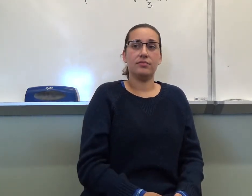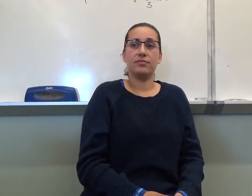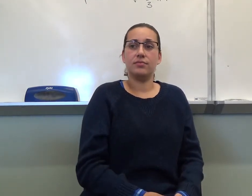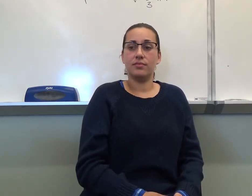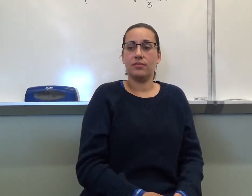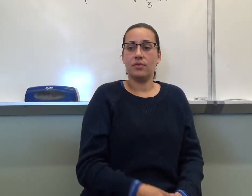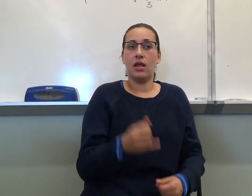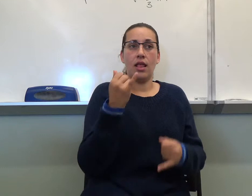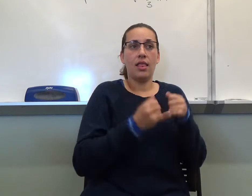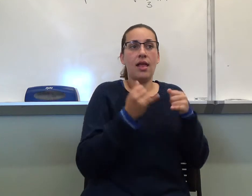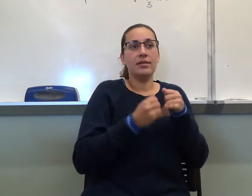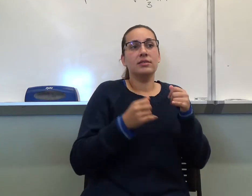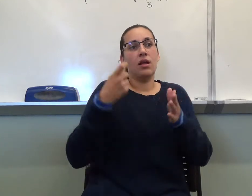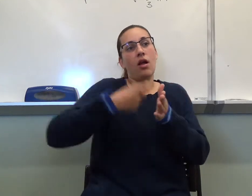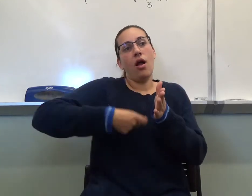cost.